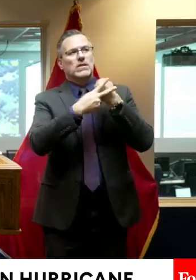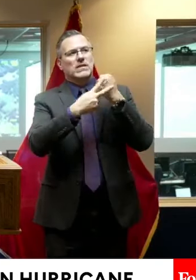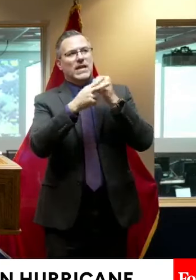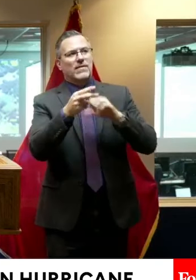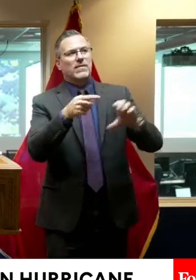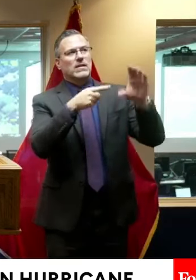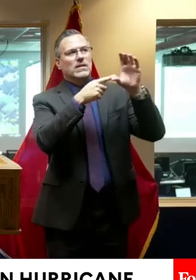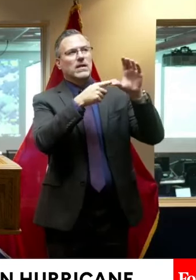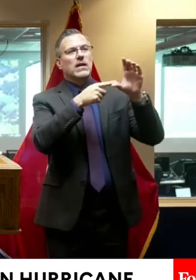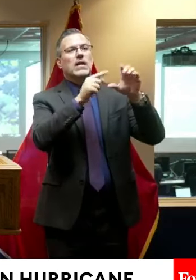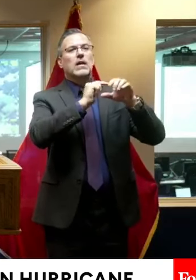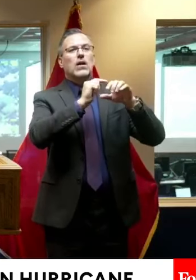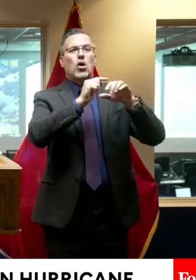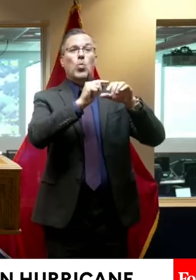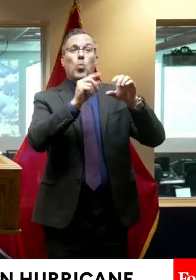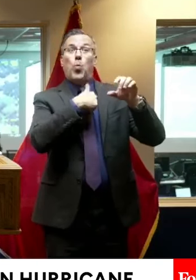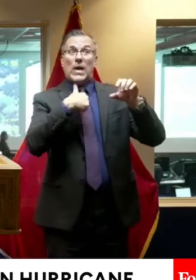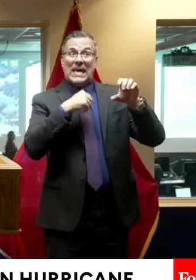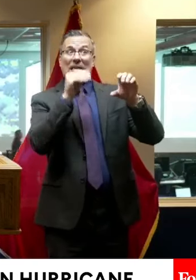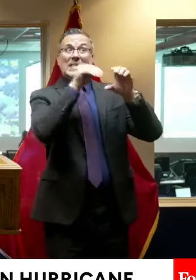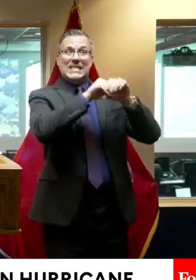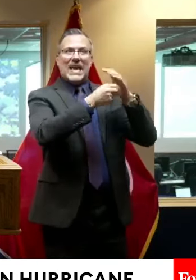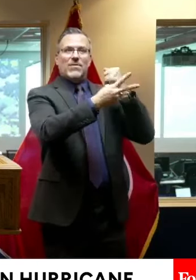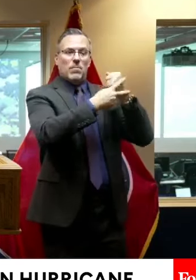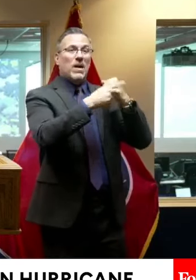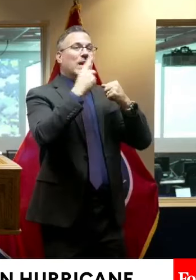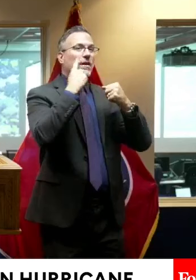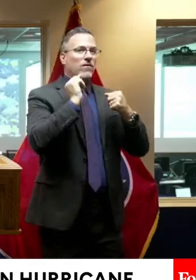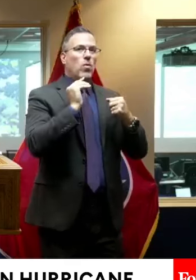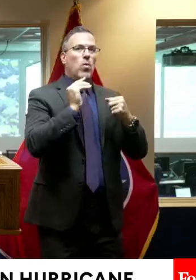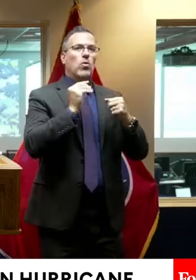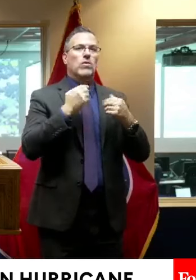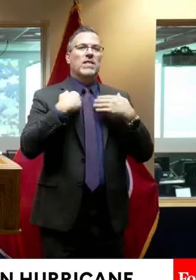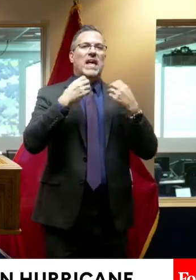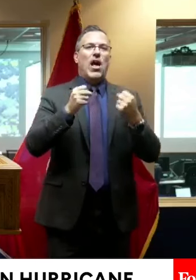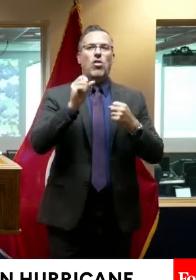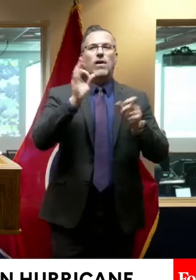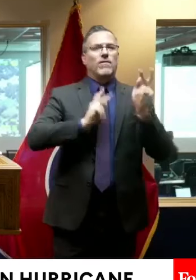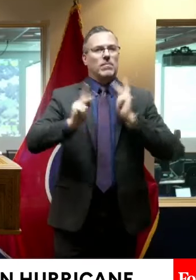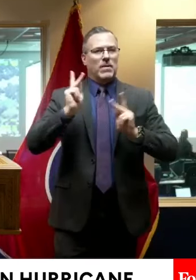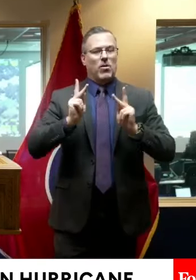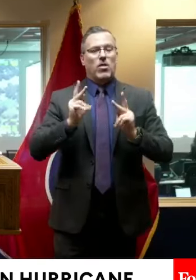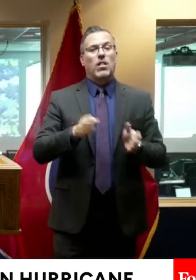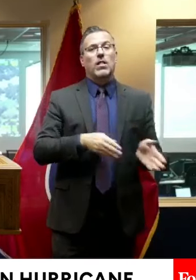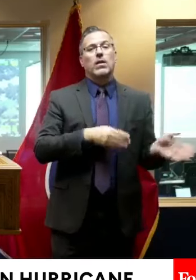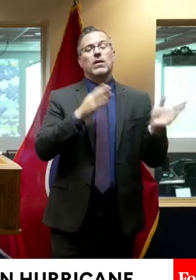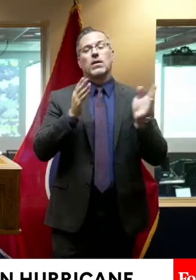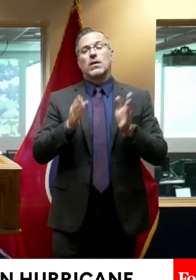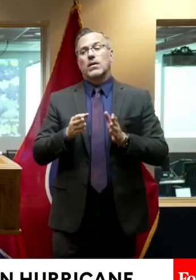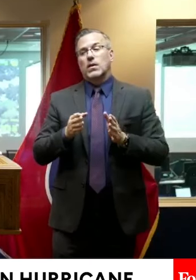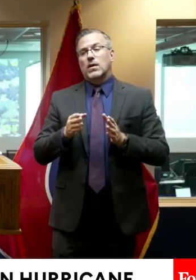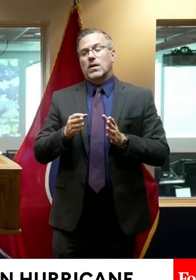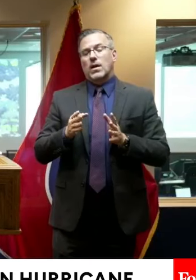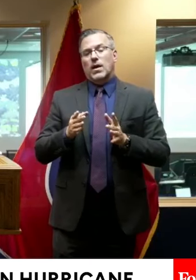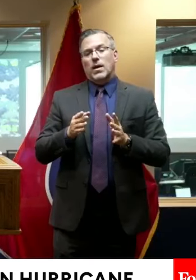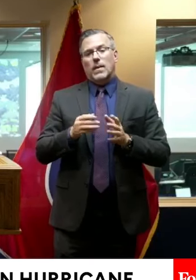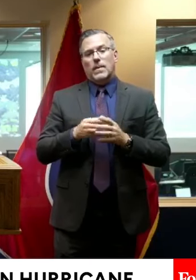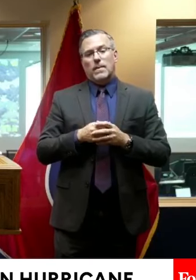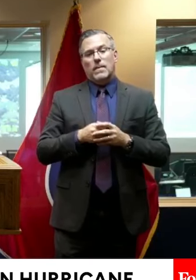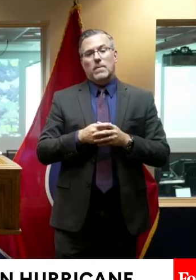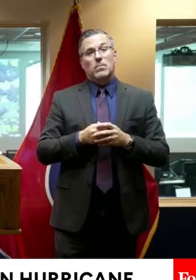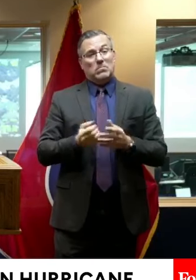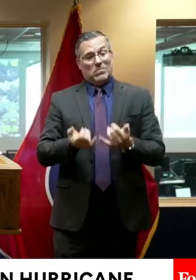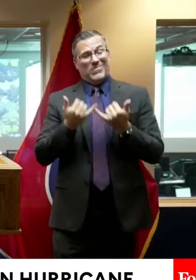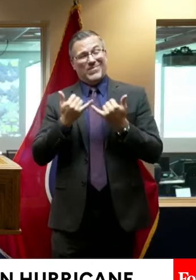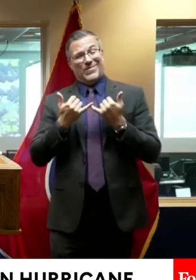health and welfare of Tennesseans. The dollars for this year's savings have not been the current